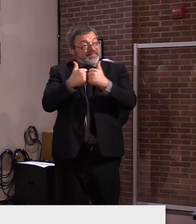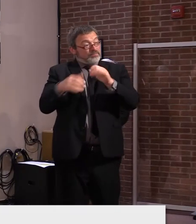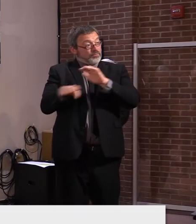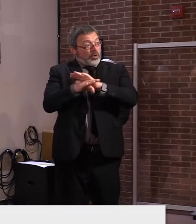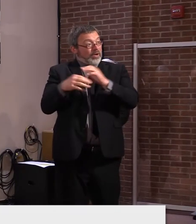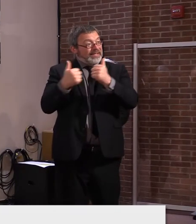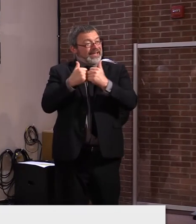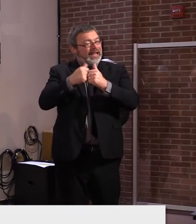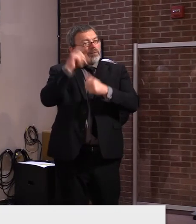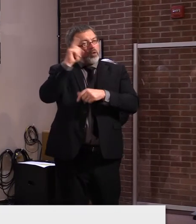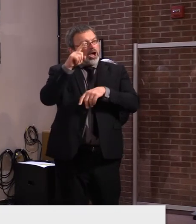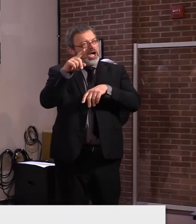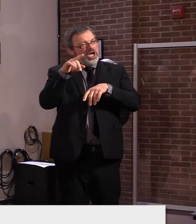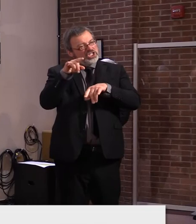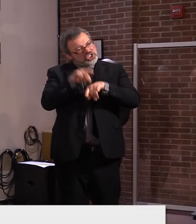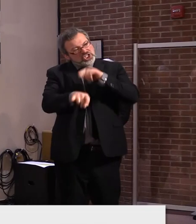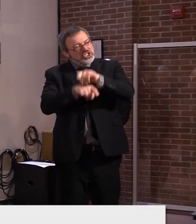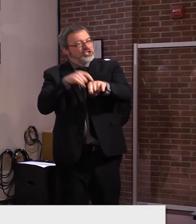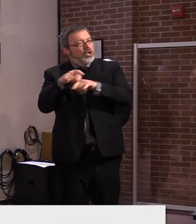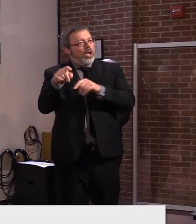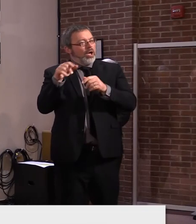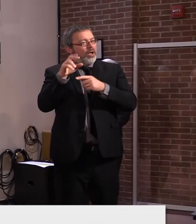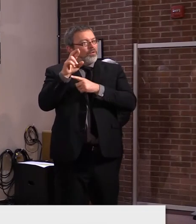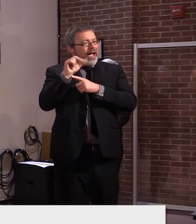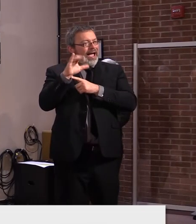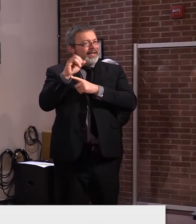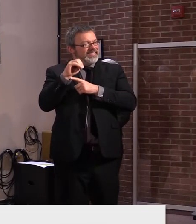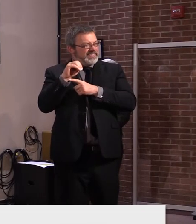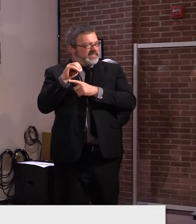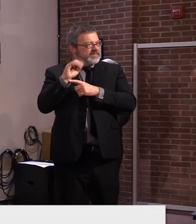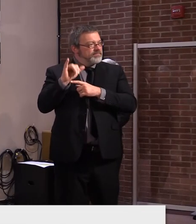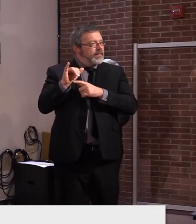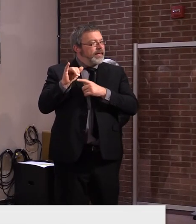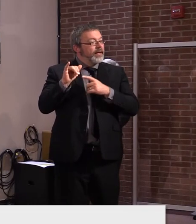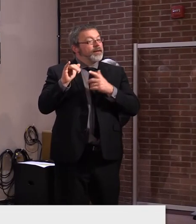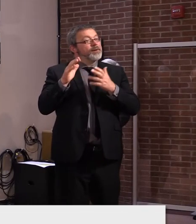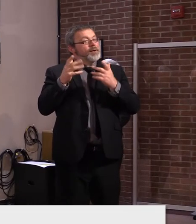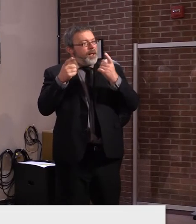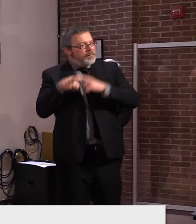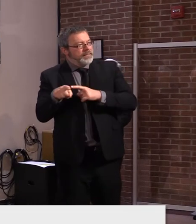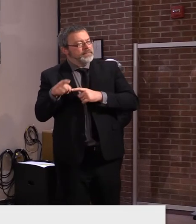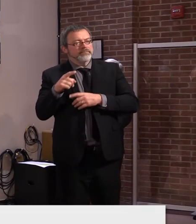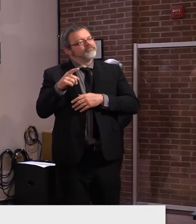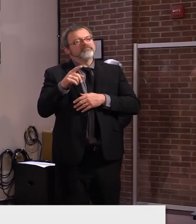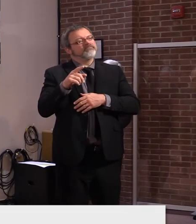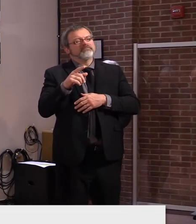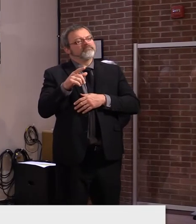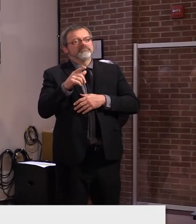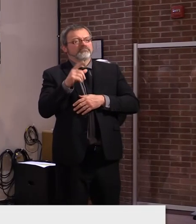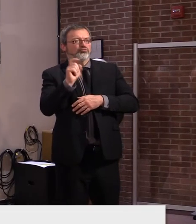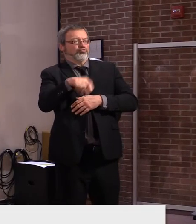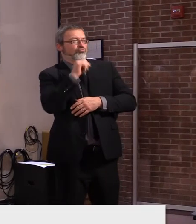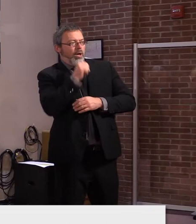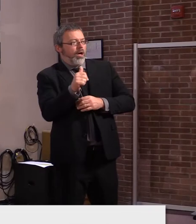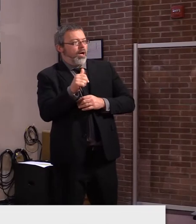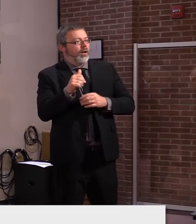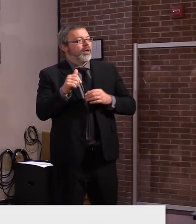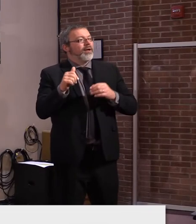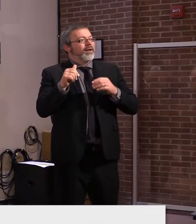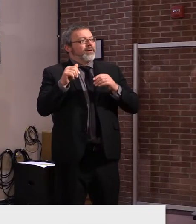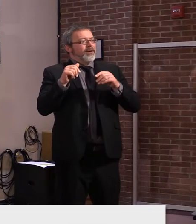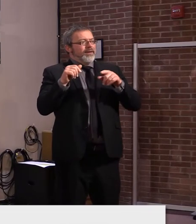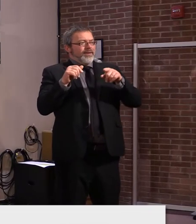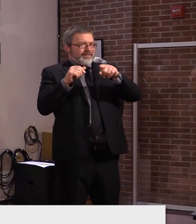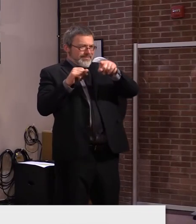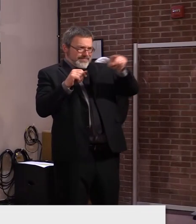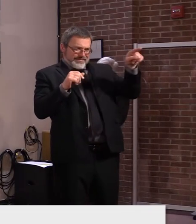is equally as disturbing as the specific incident. But I think, you know, as all the adults involved need to take their